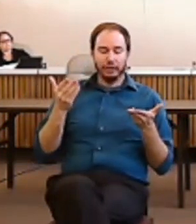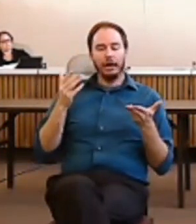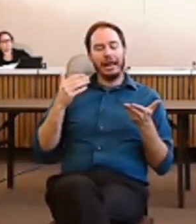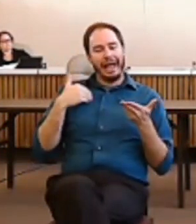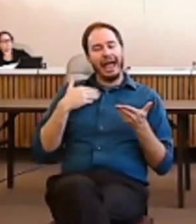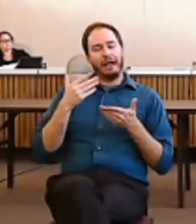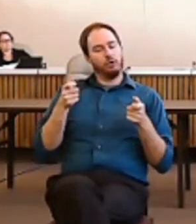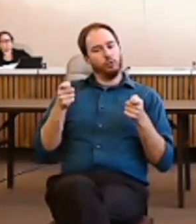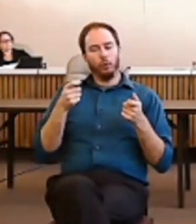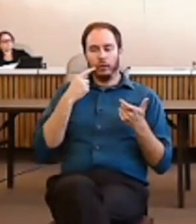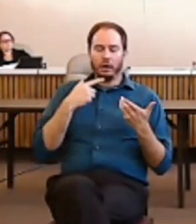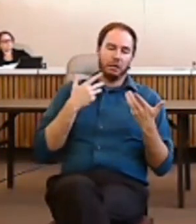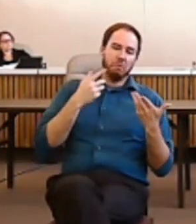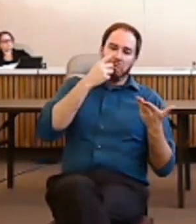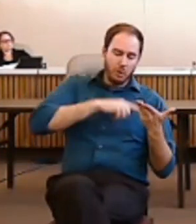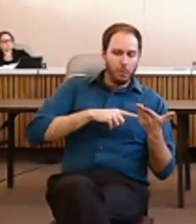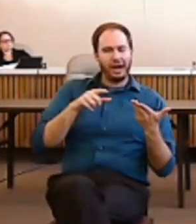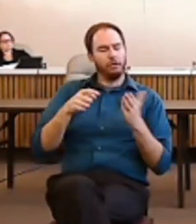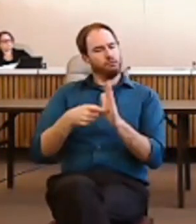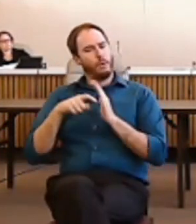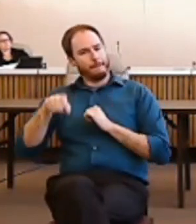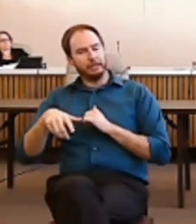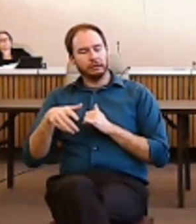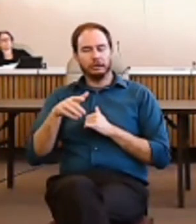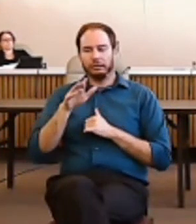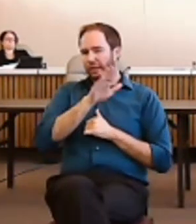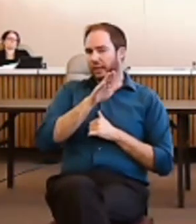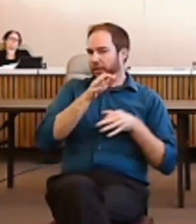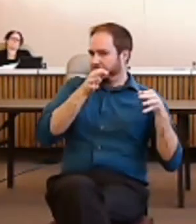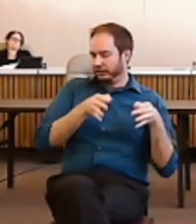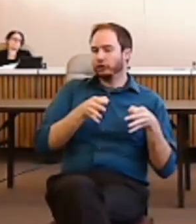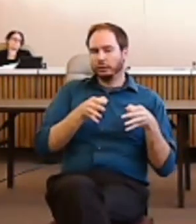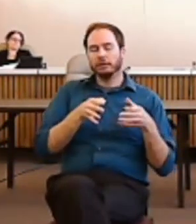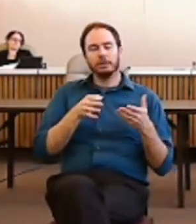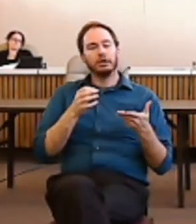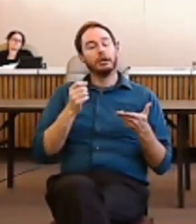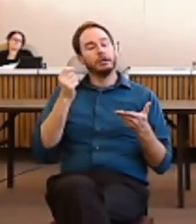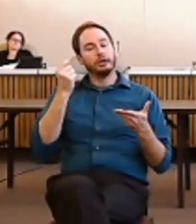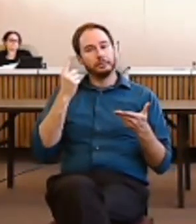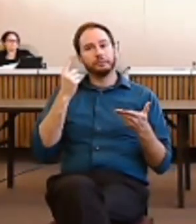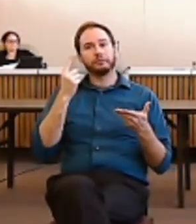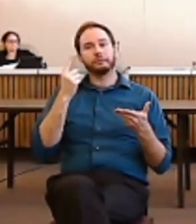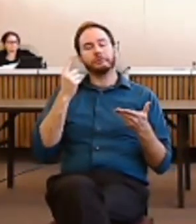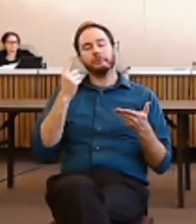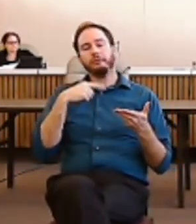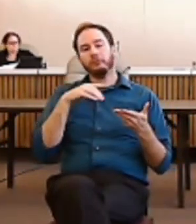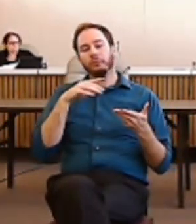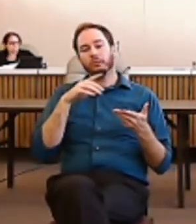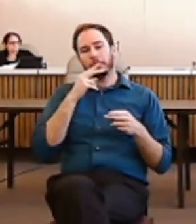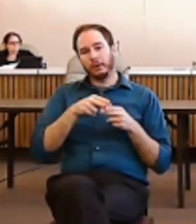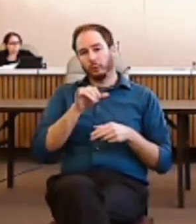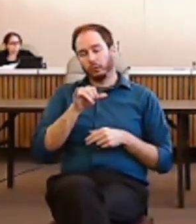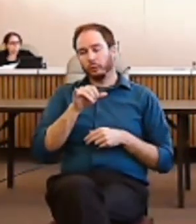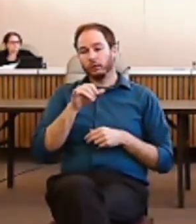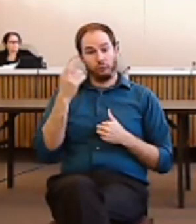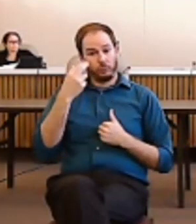allowed as to whether they do or don't require a second entrance. Okay. So, Thank you. but the other thing I will also note, the other thing